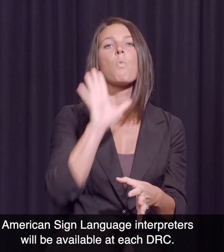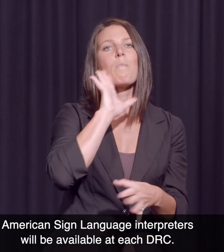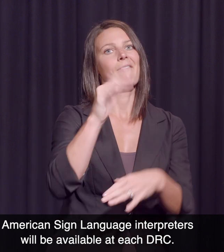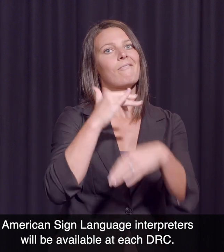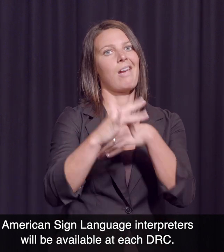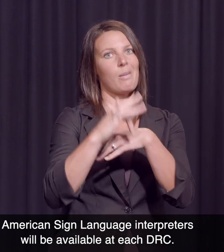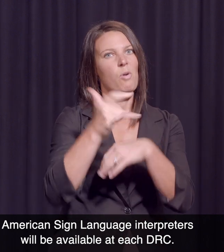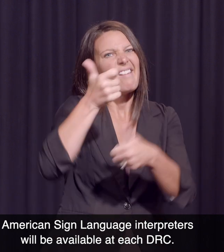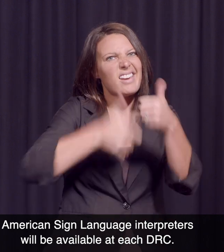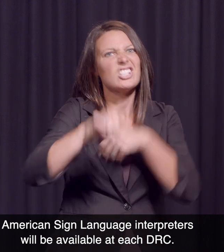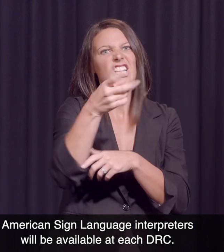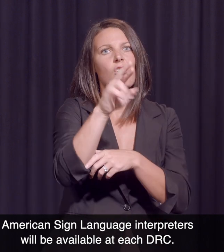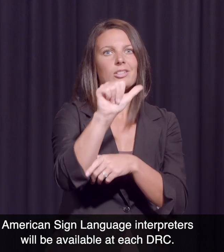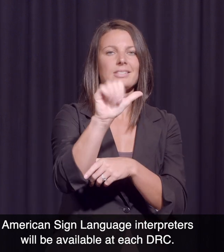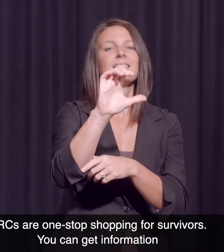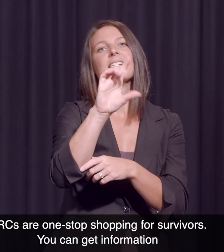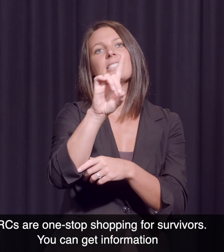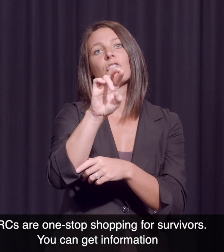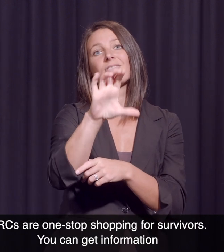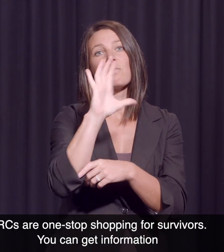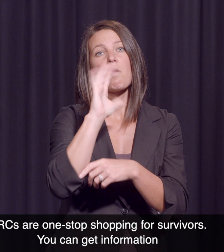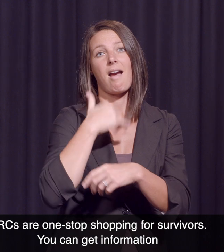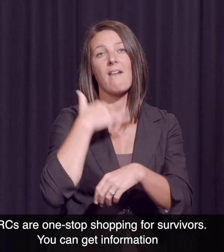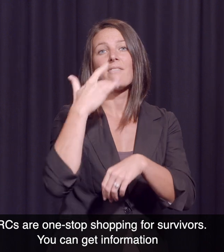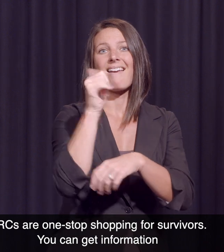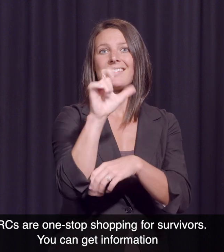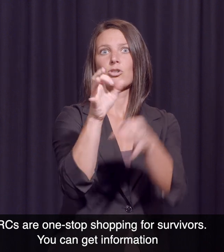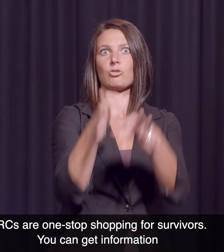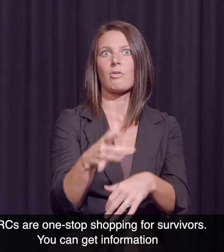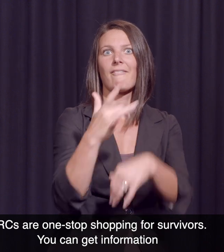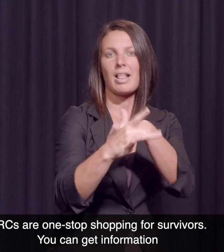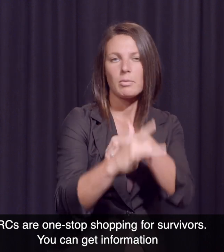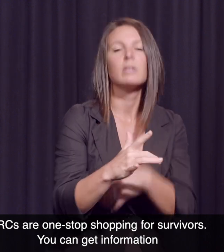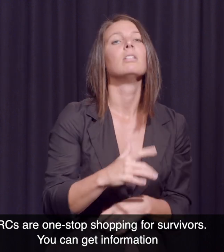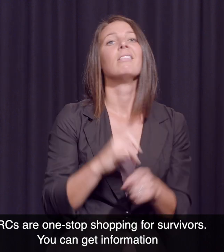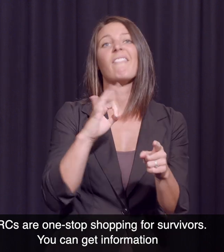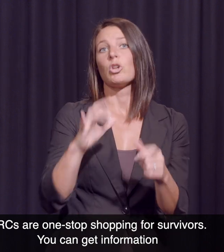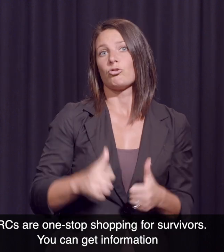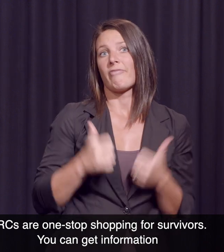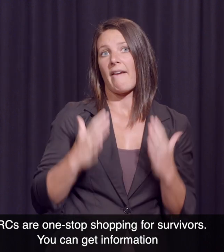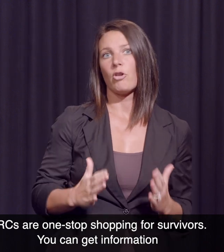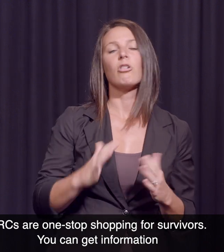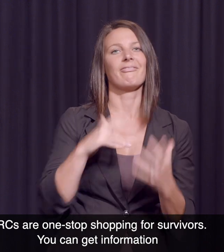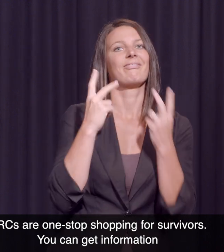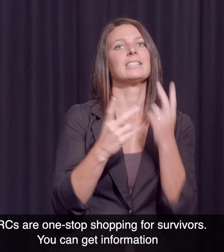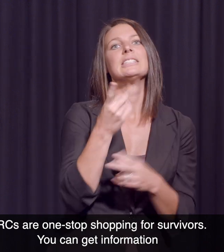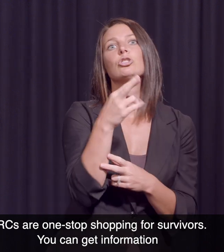at each DRC. DRCs are one-stop shopping for survivors. You can get information